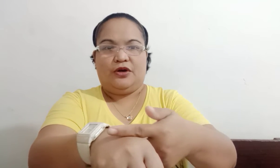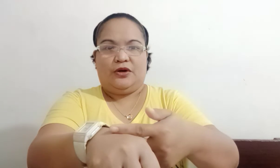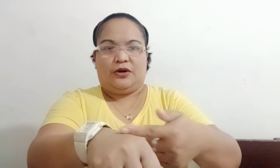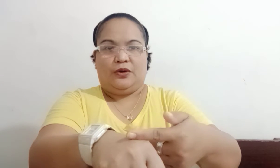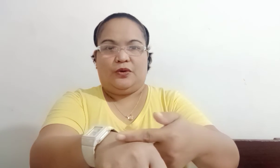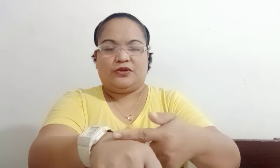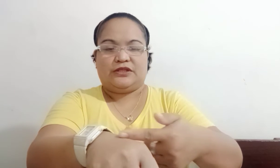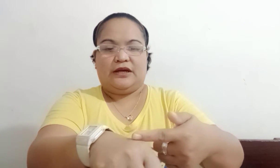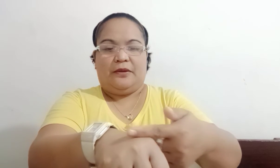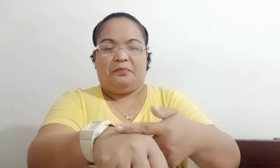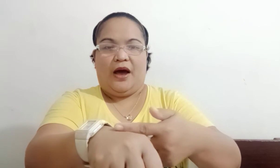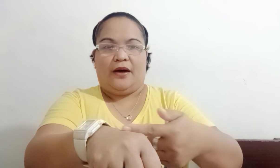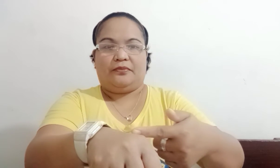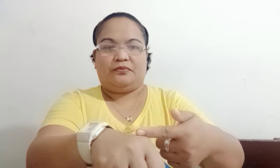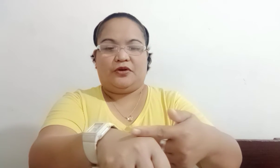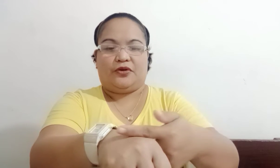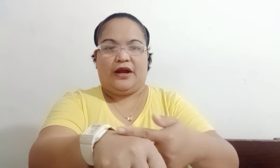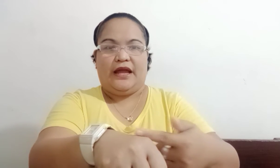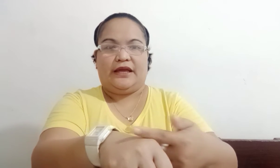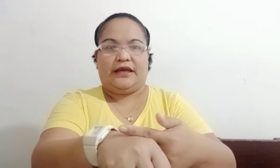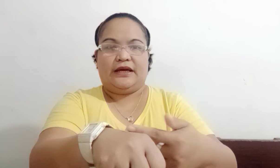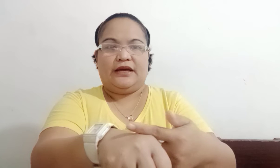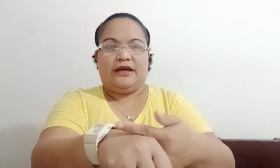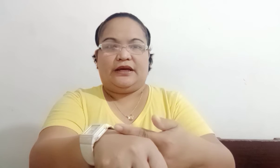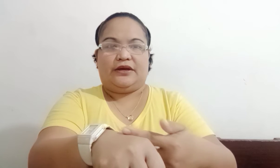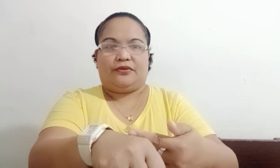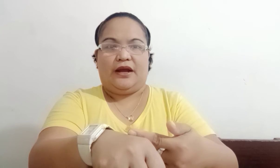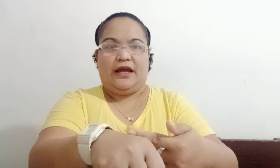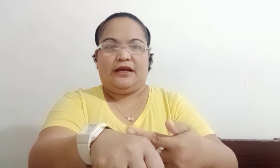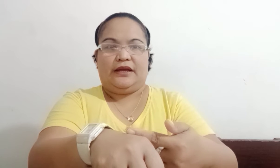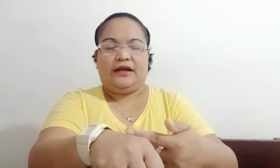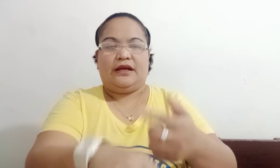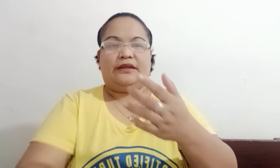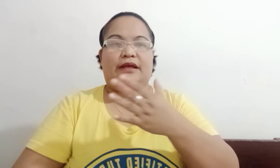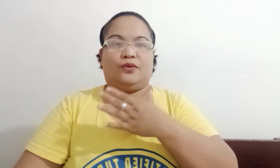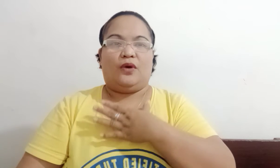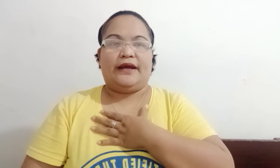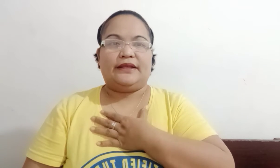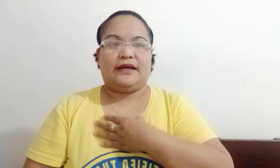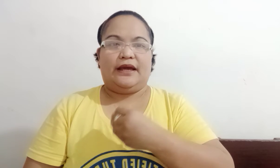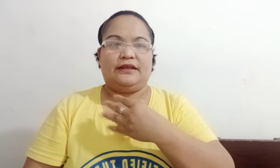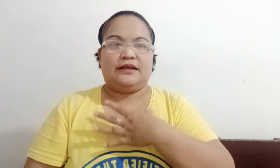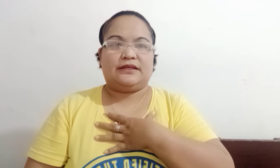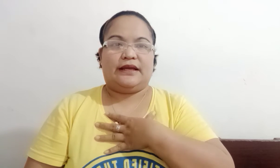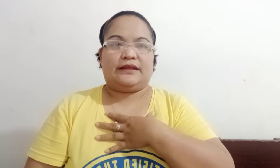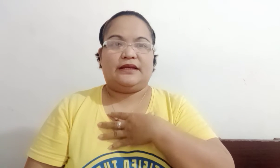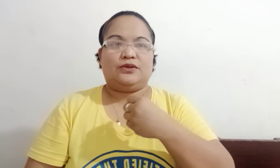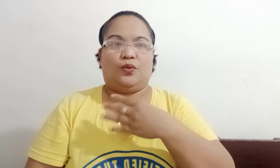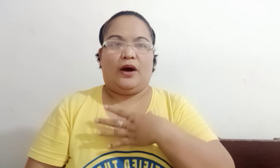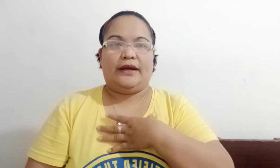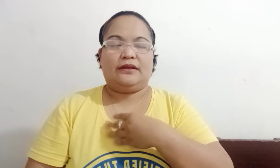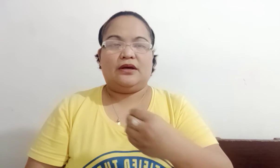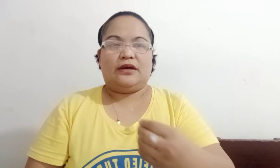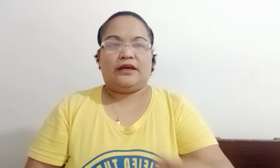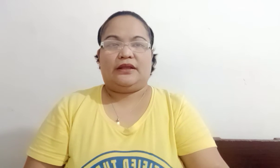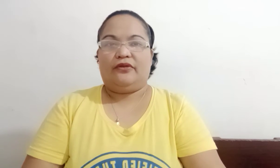closed palm. Gray, gray, then white again, means like this, white. Okay, now